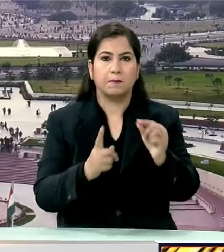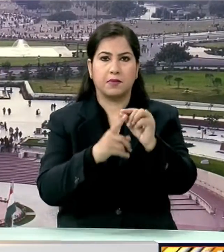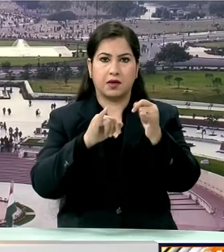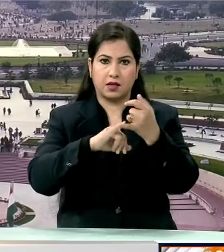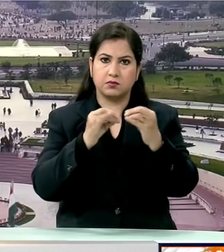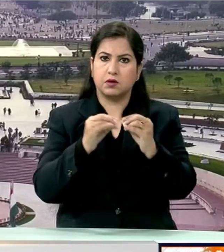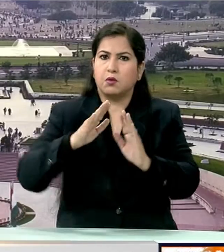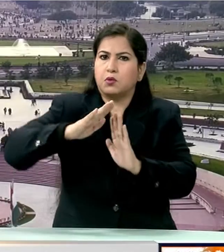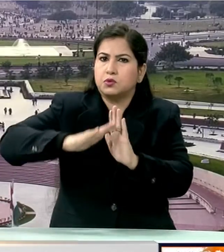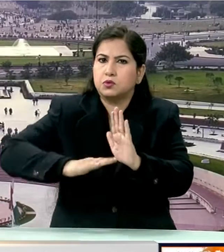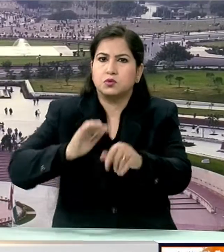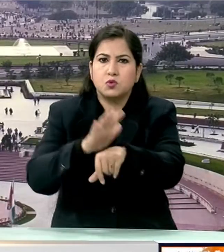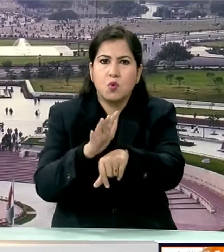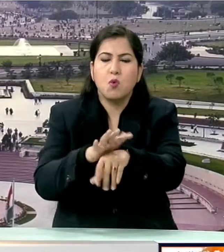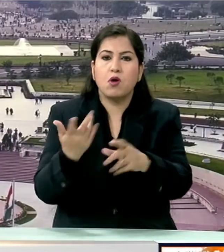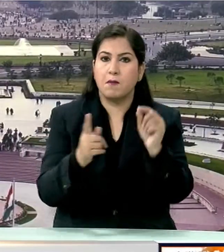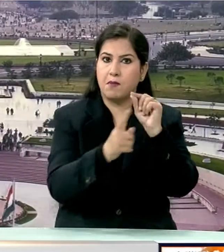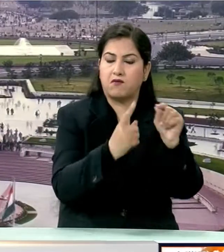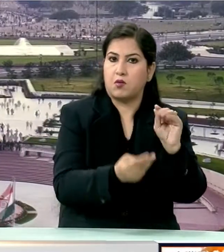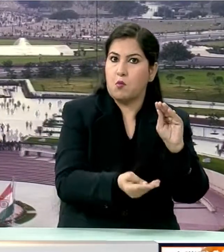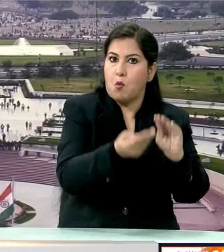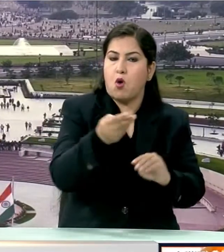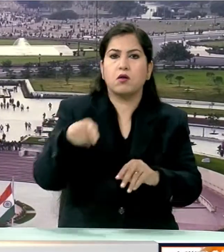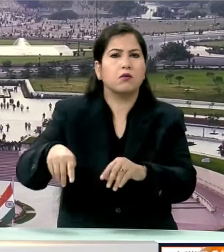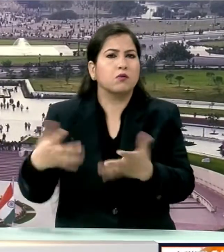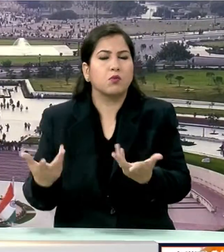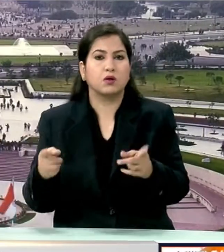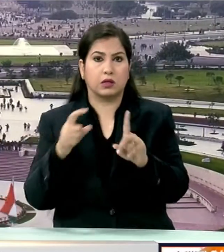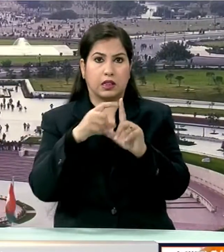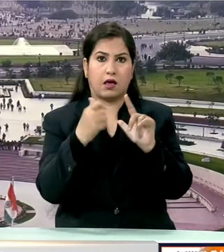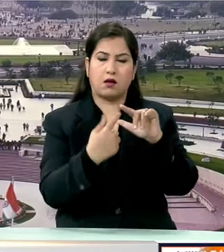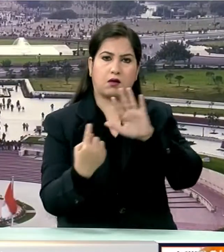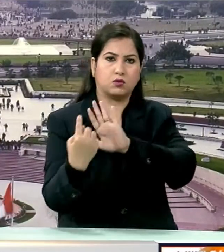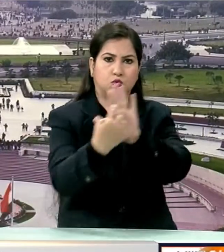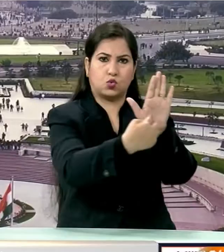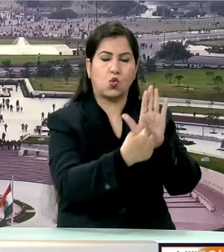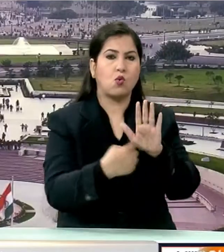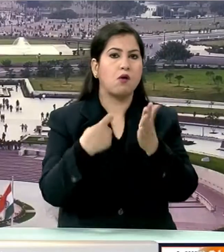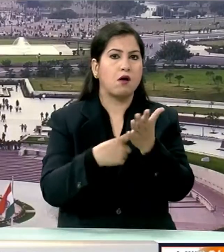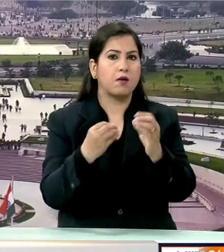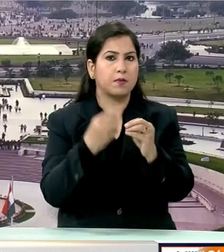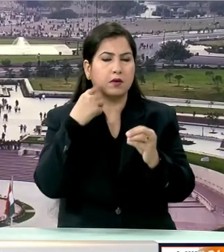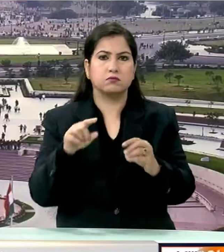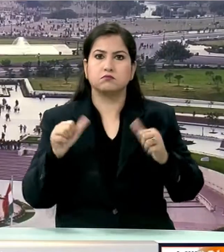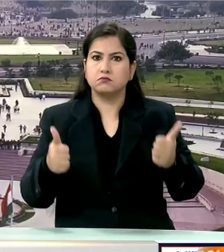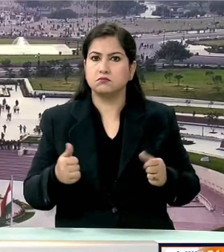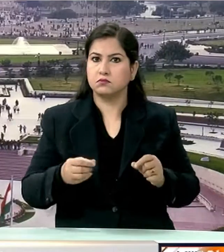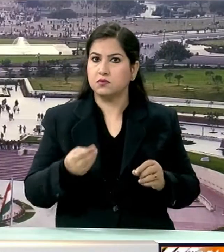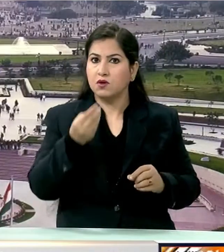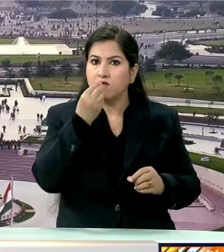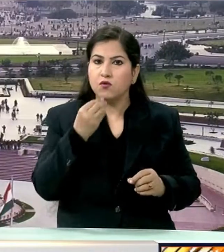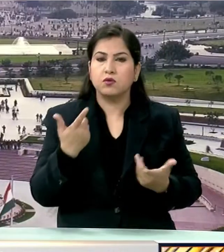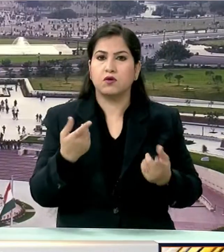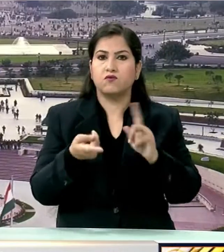is slower as compared to their private peers. Data released by the RBI last week showed that outstanding non-food credit